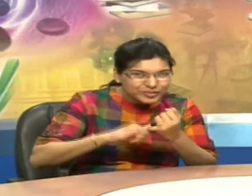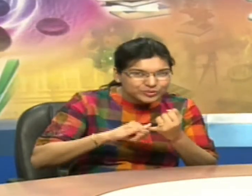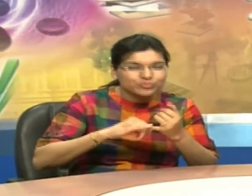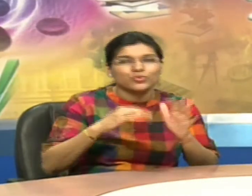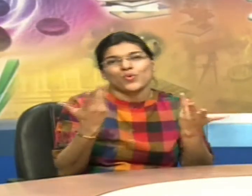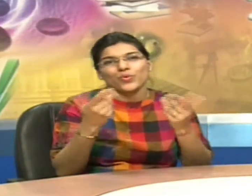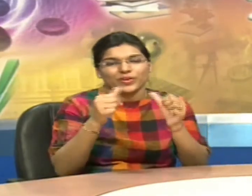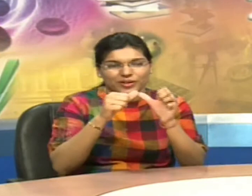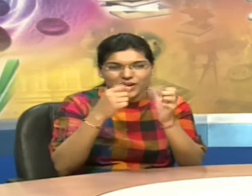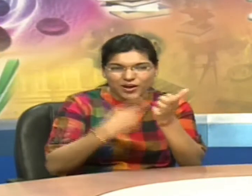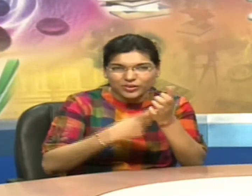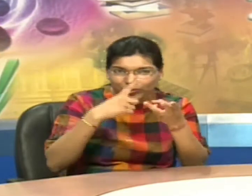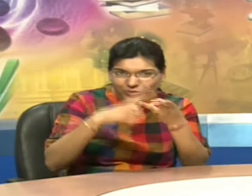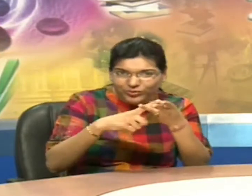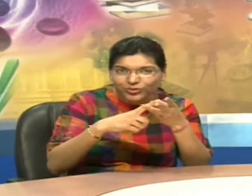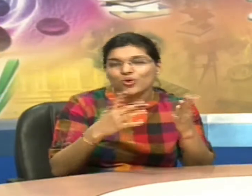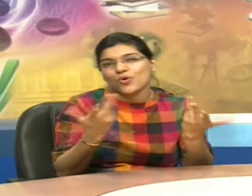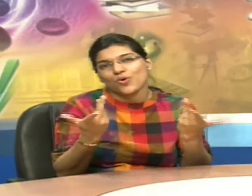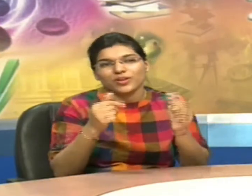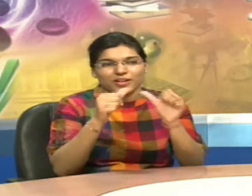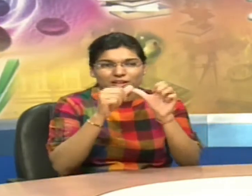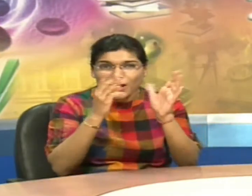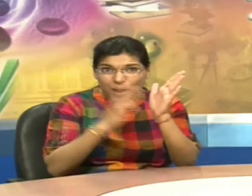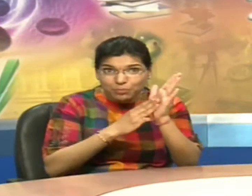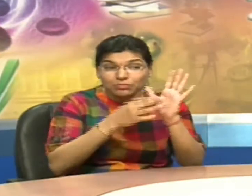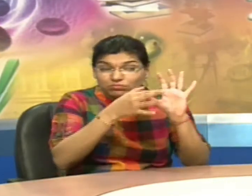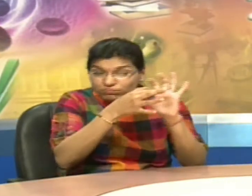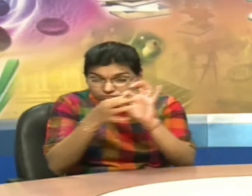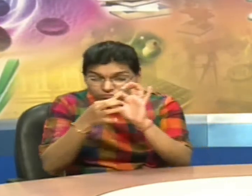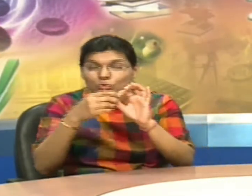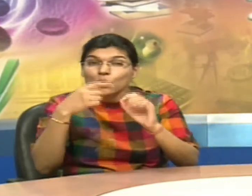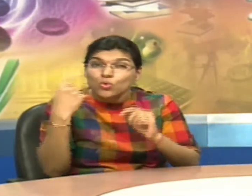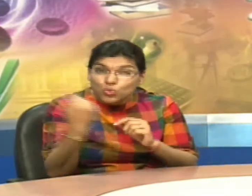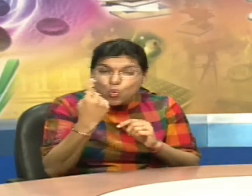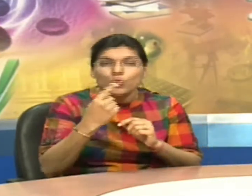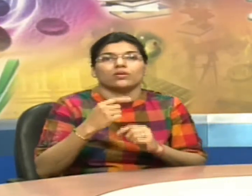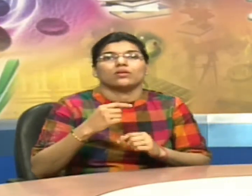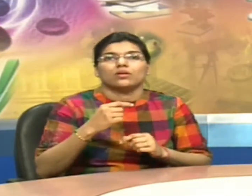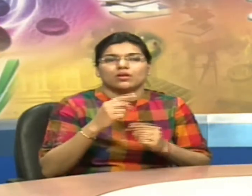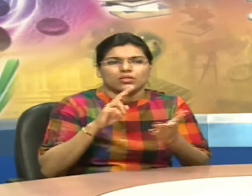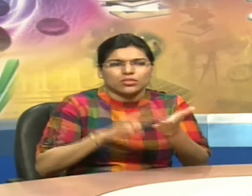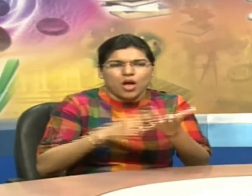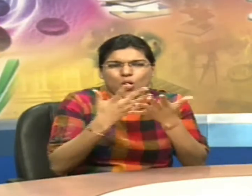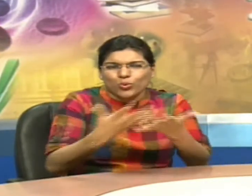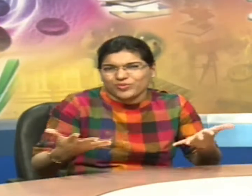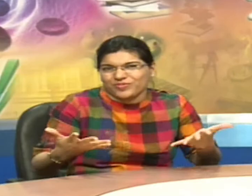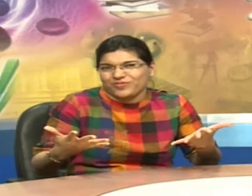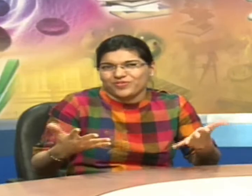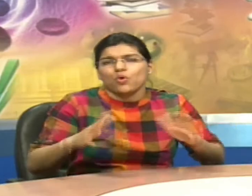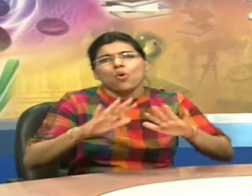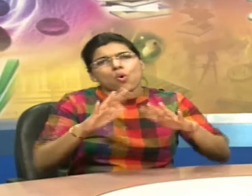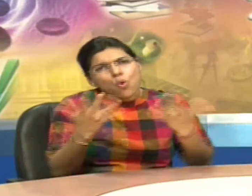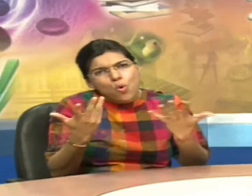In second, you will see is, am, are. They are used